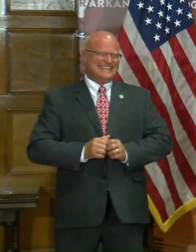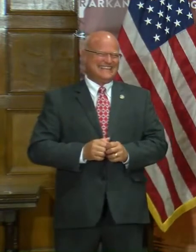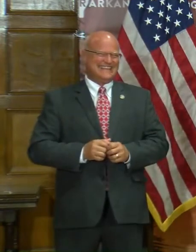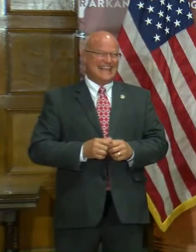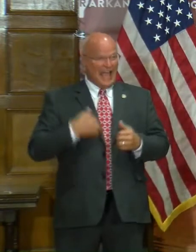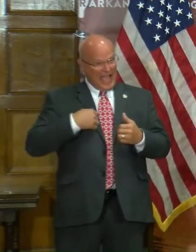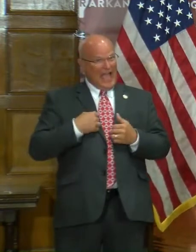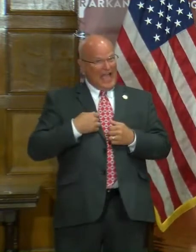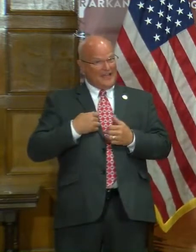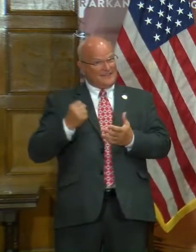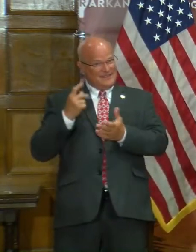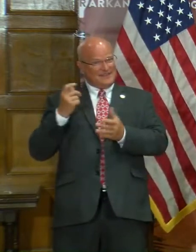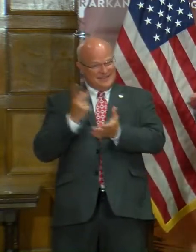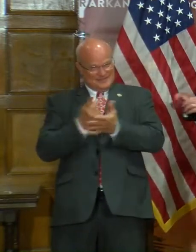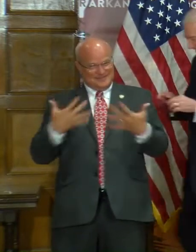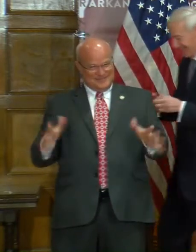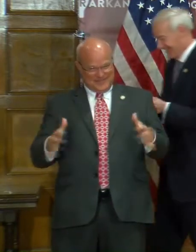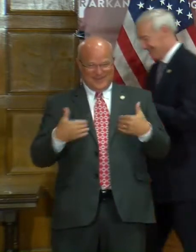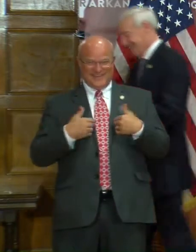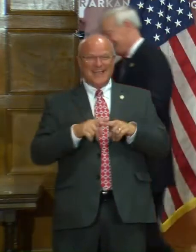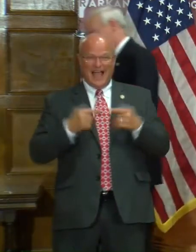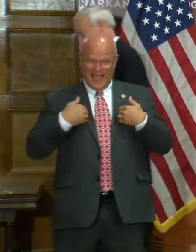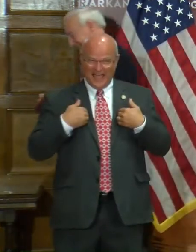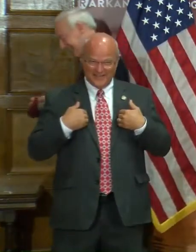I have credibility, too.